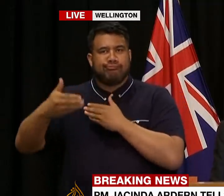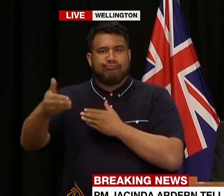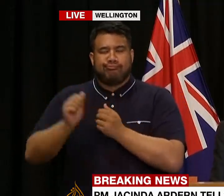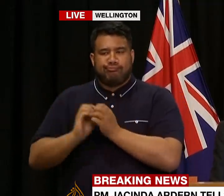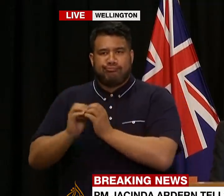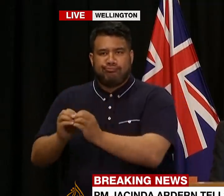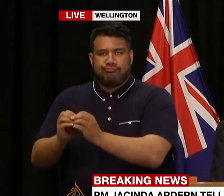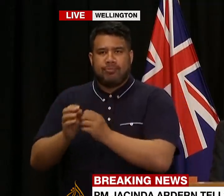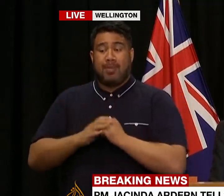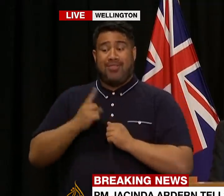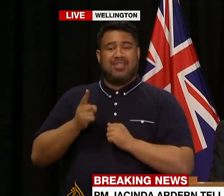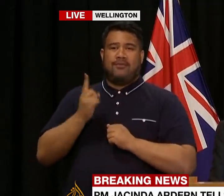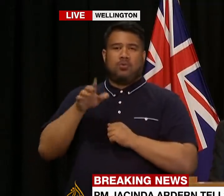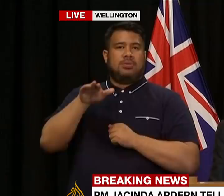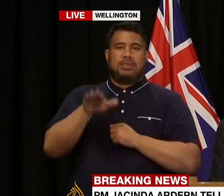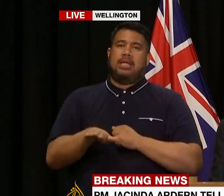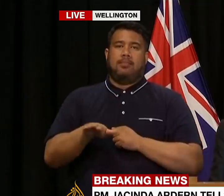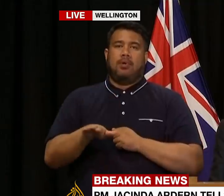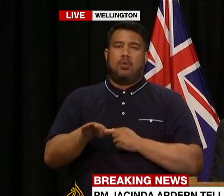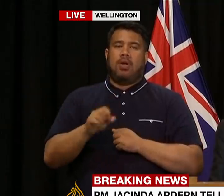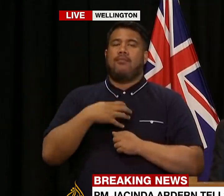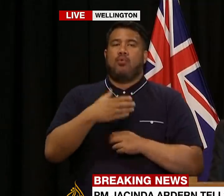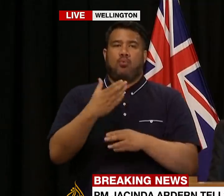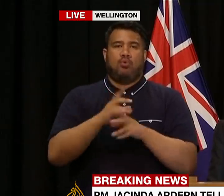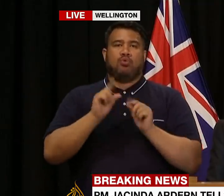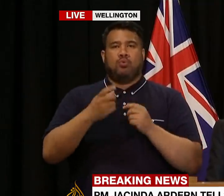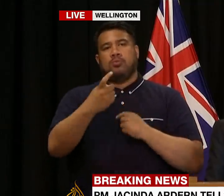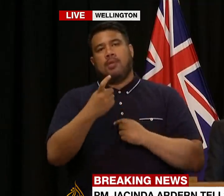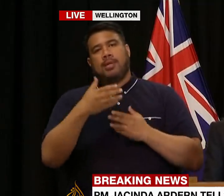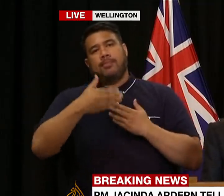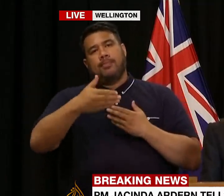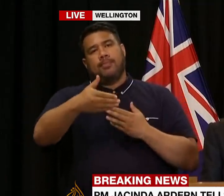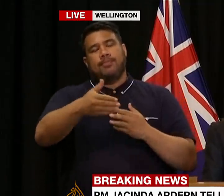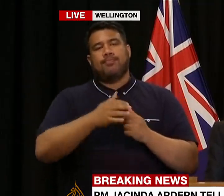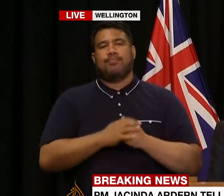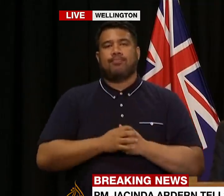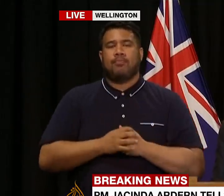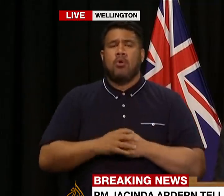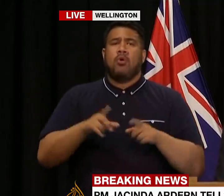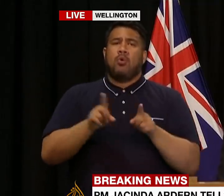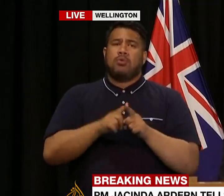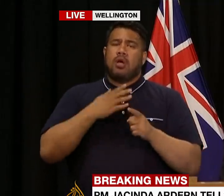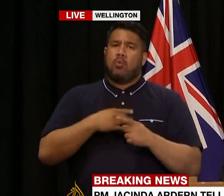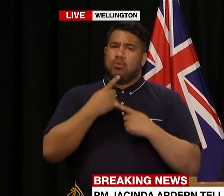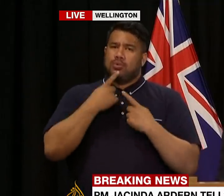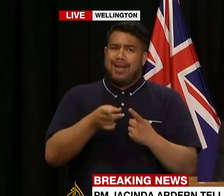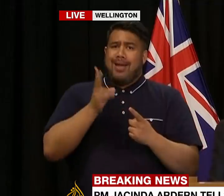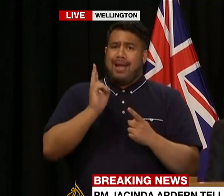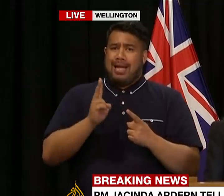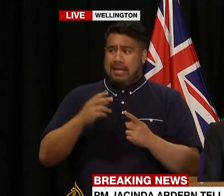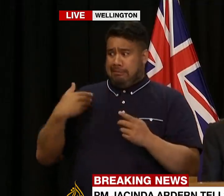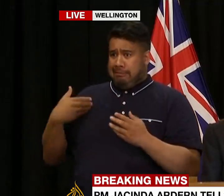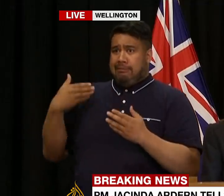this is just the beginning of the work we need to do. Finally, I want to repeat a message I have consistently shared